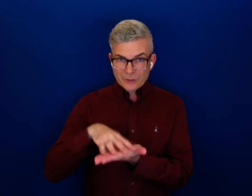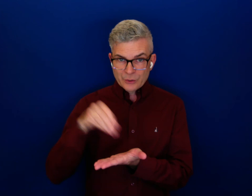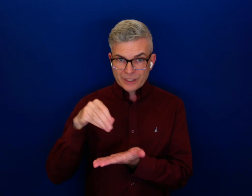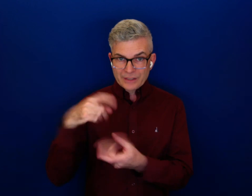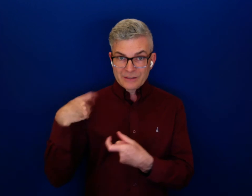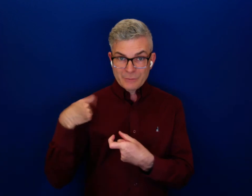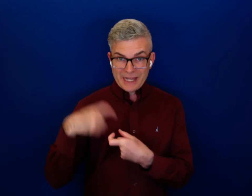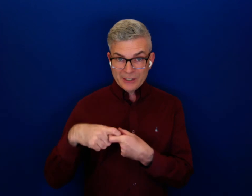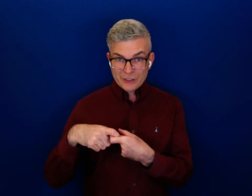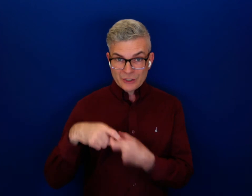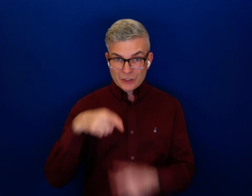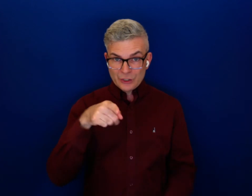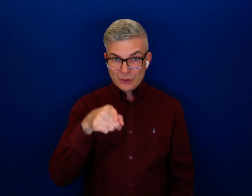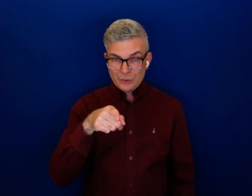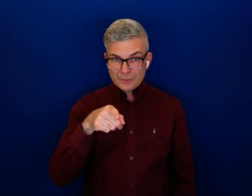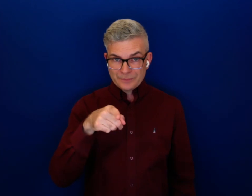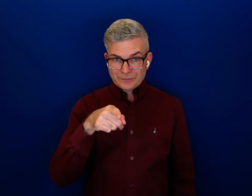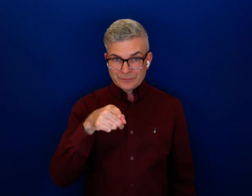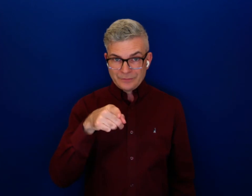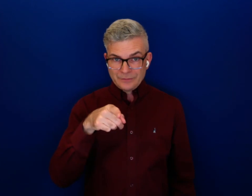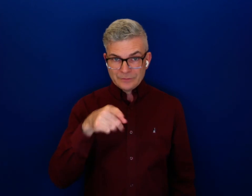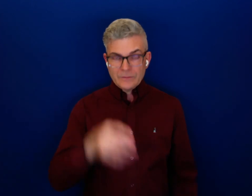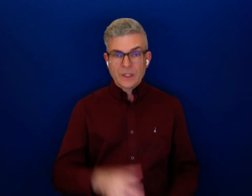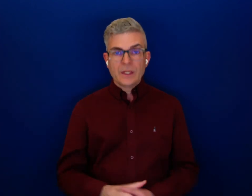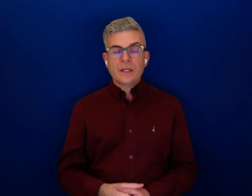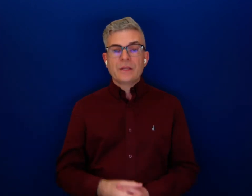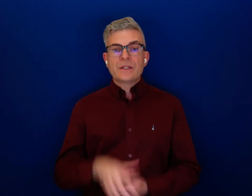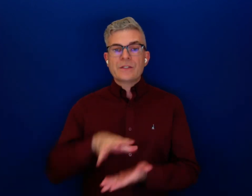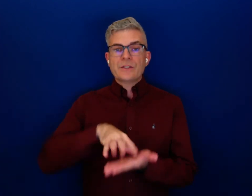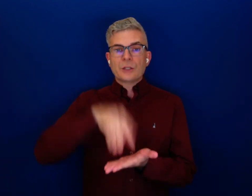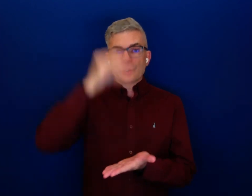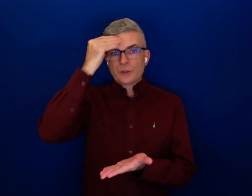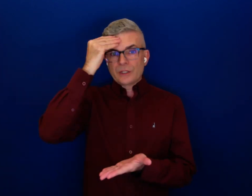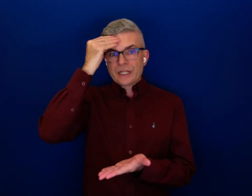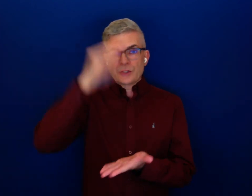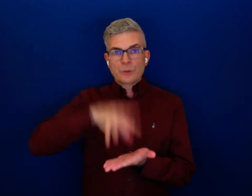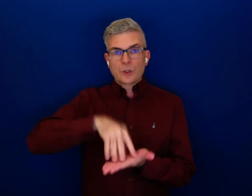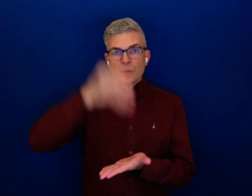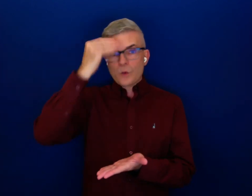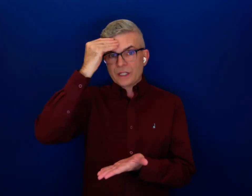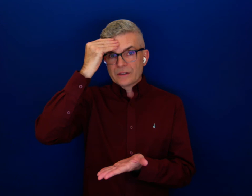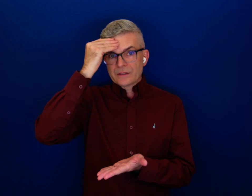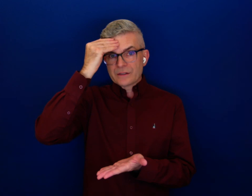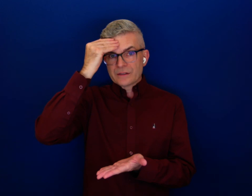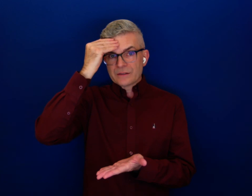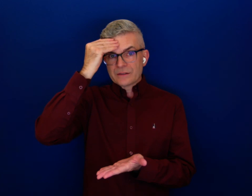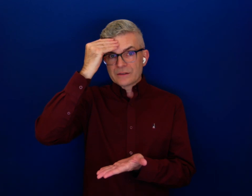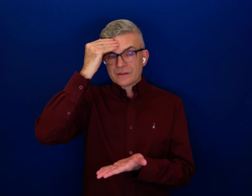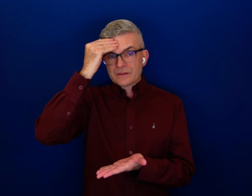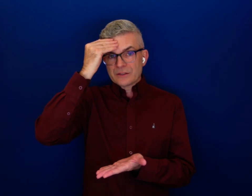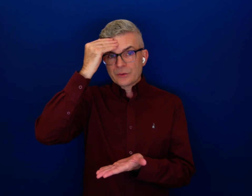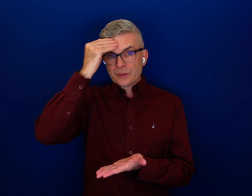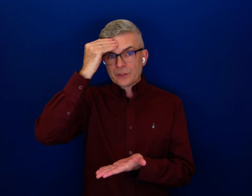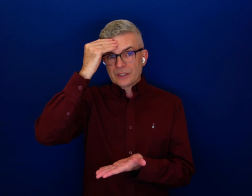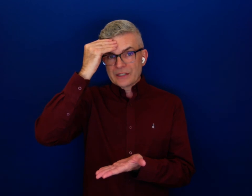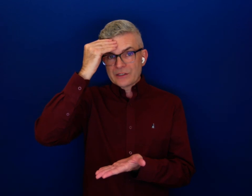learning Spanish, you. This is learn like to learn once, to learn a lesson or